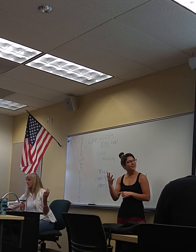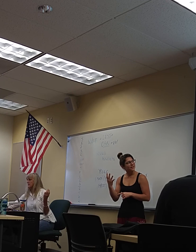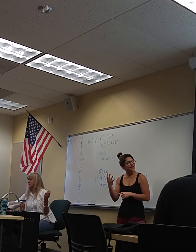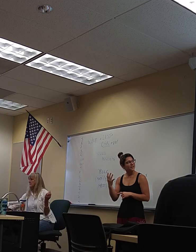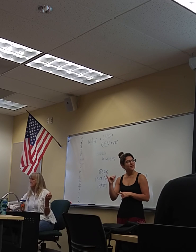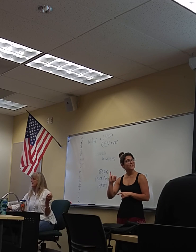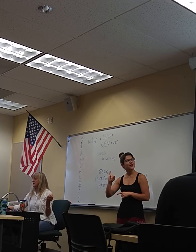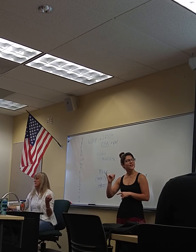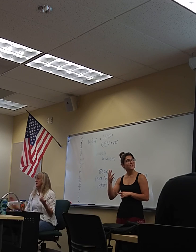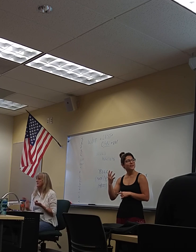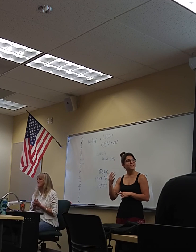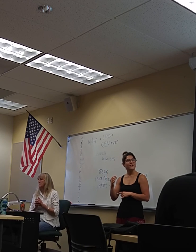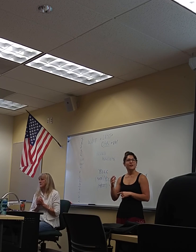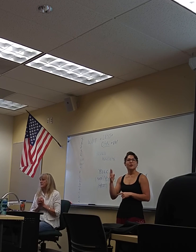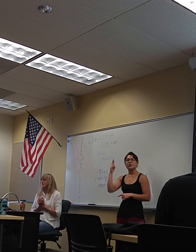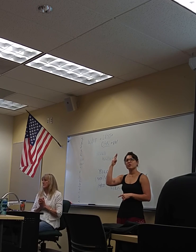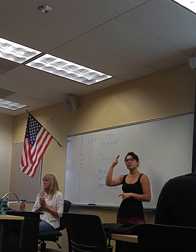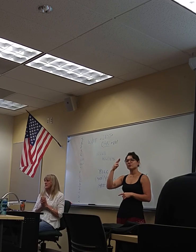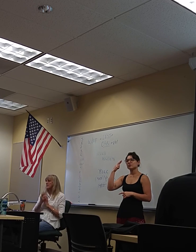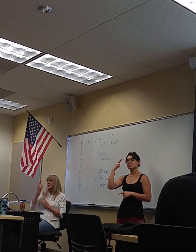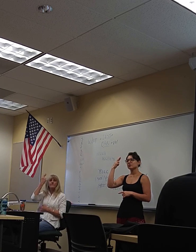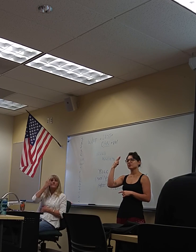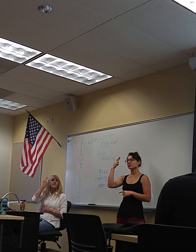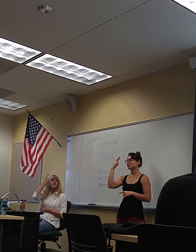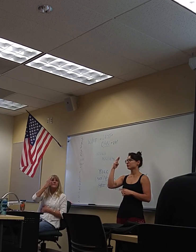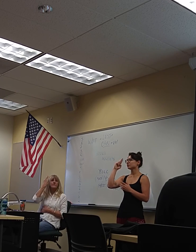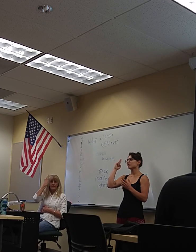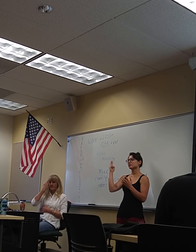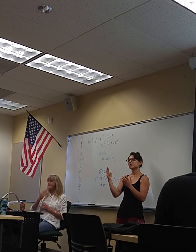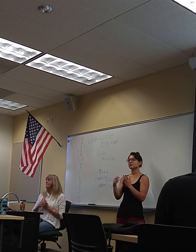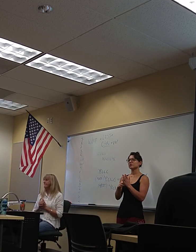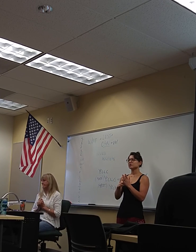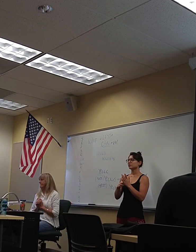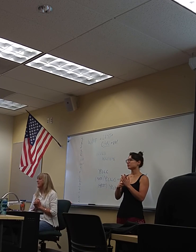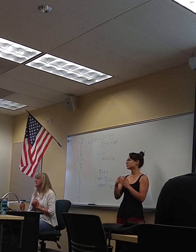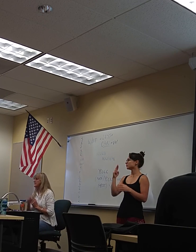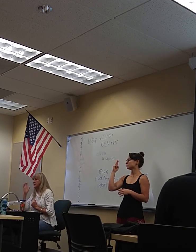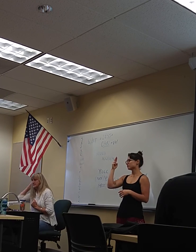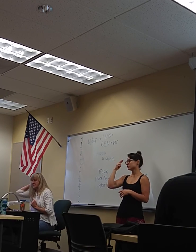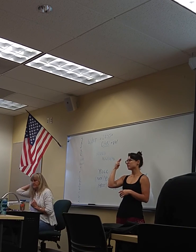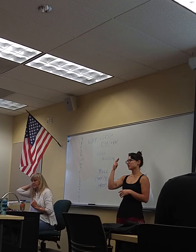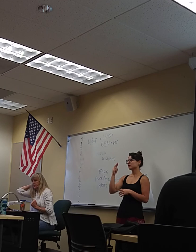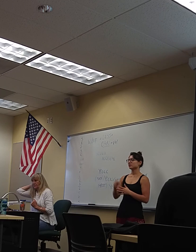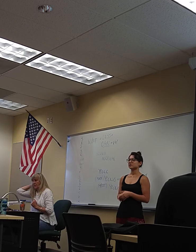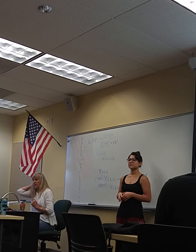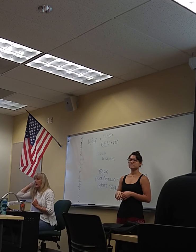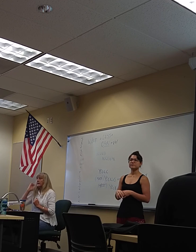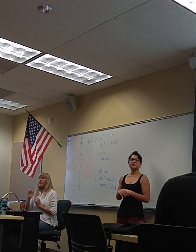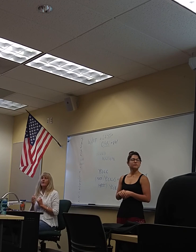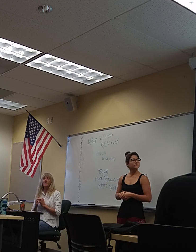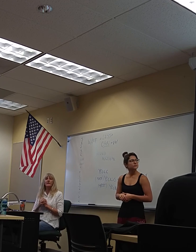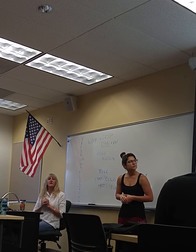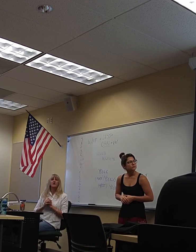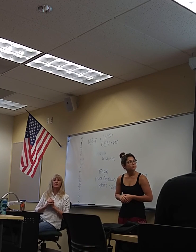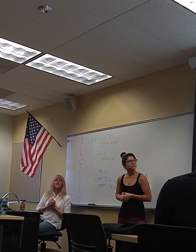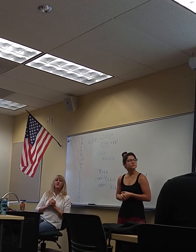Realize is that's what I thought. Yes. Another thing that you can do,